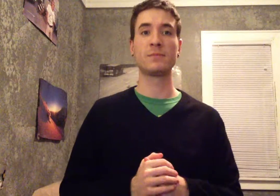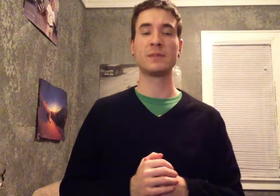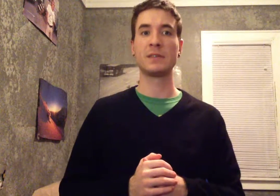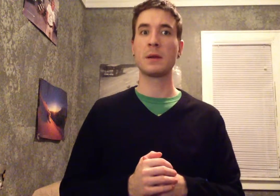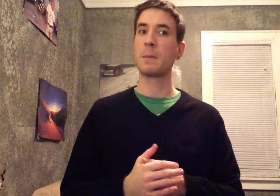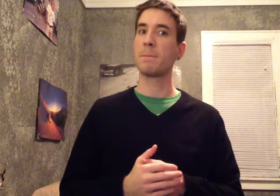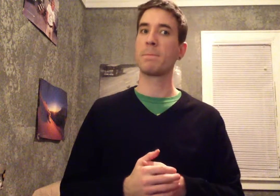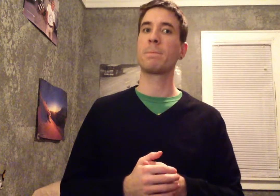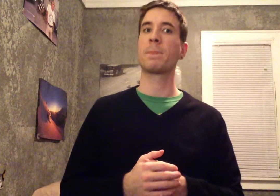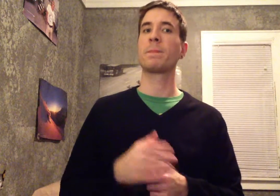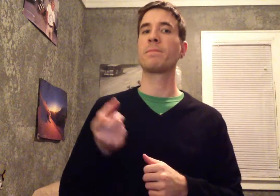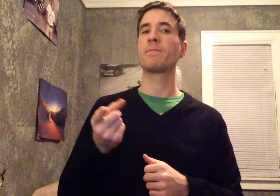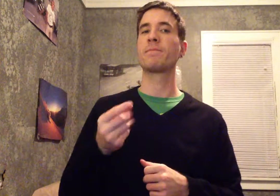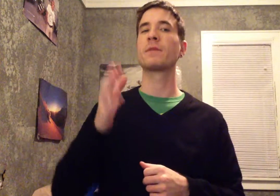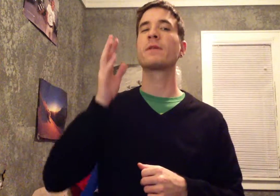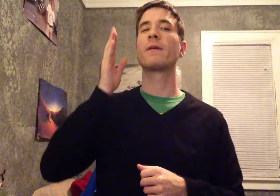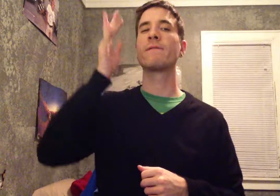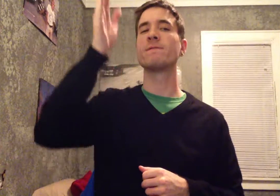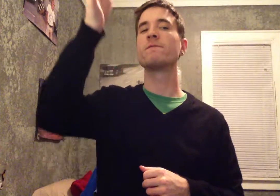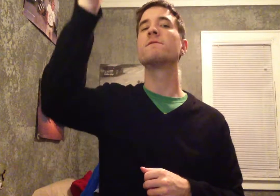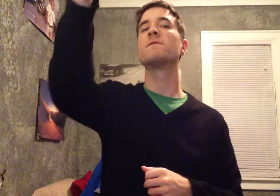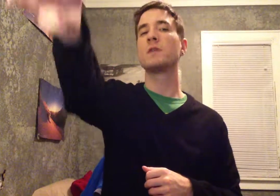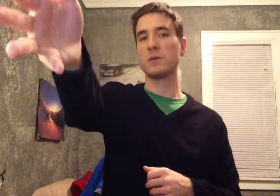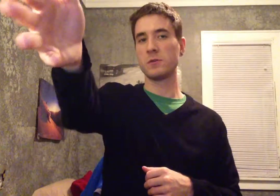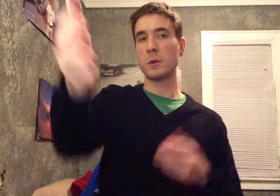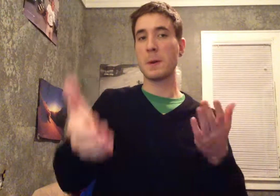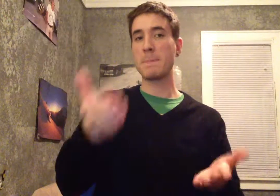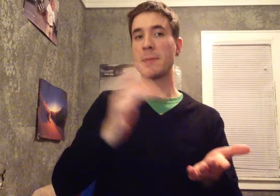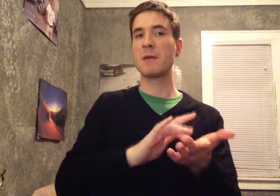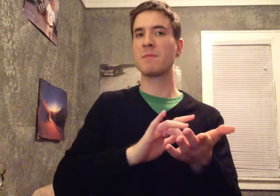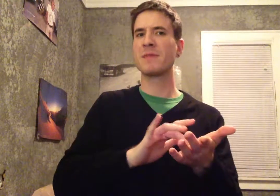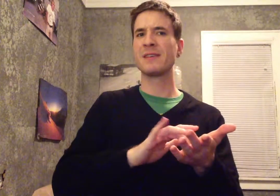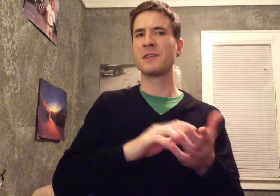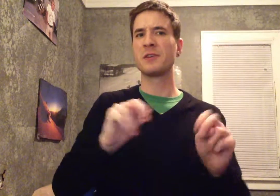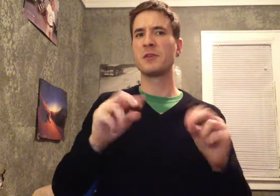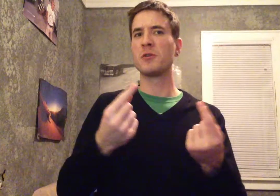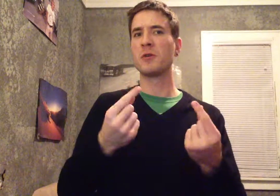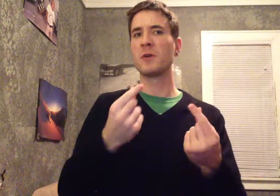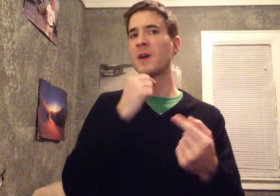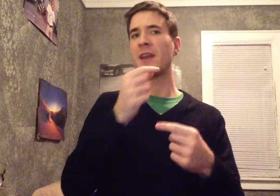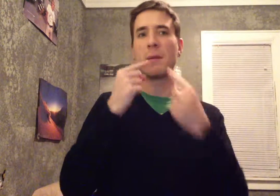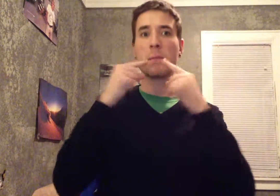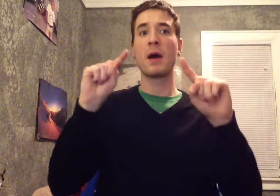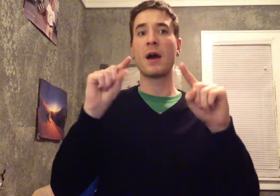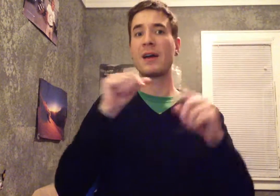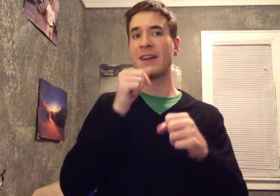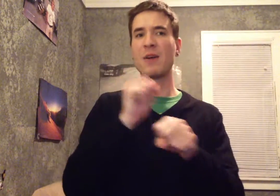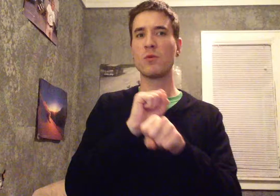working. Type 2 diabetes is a progressive disease, and in most cases, it becomes necessary